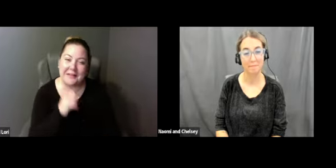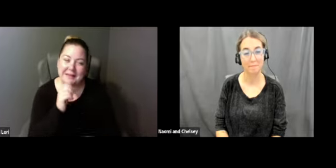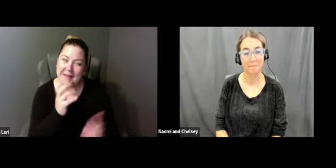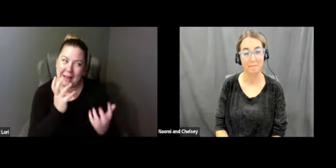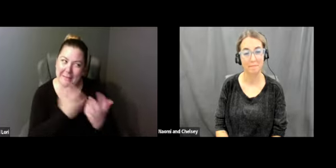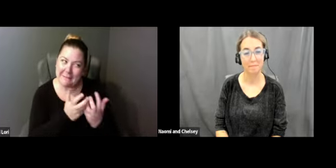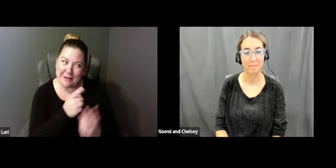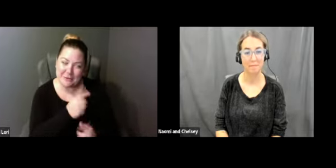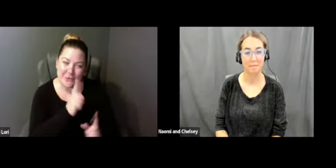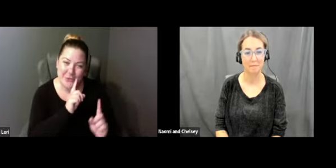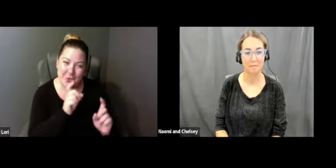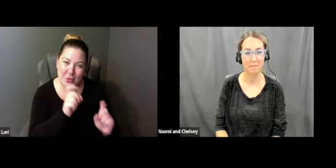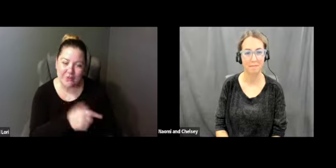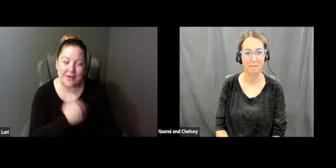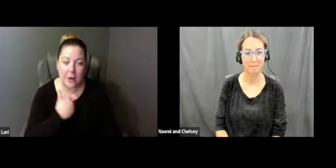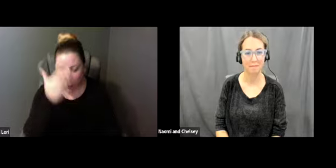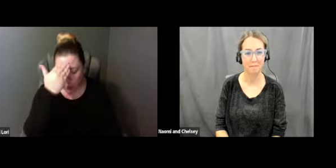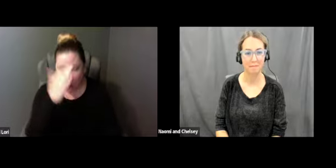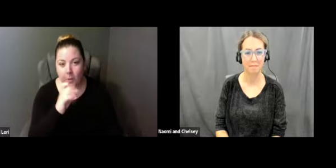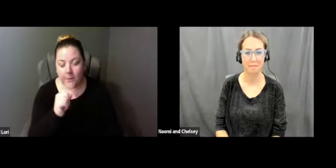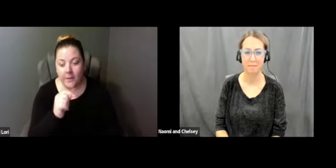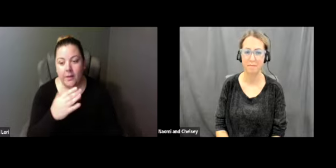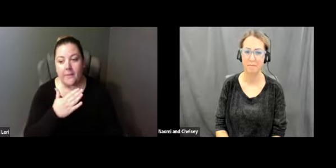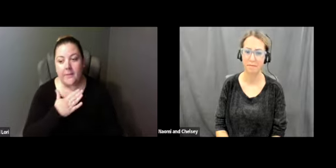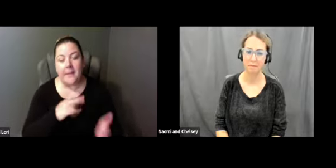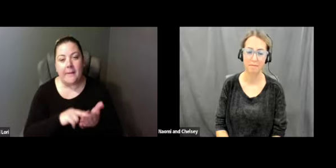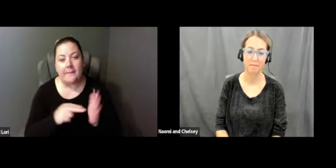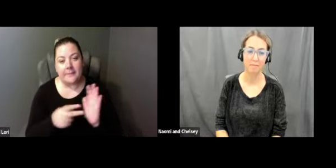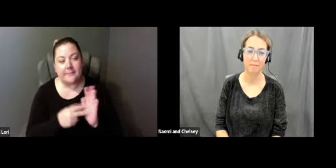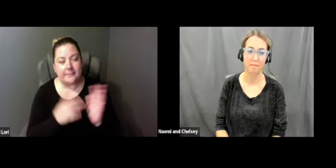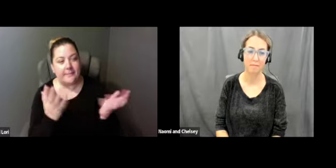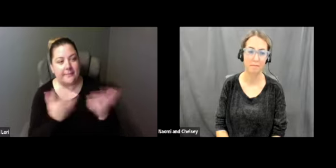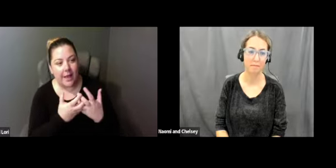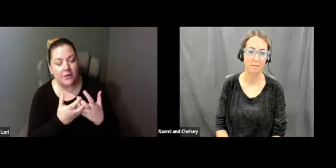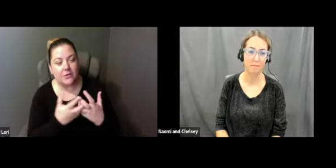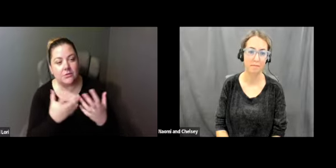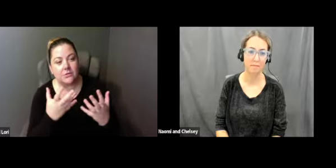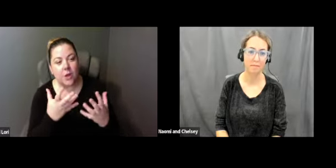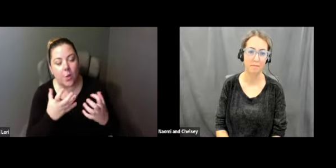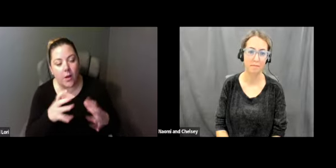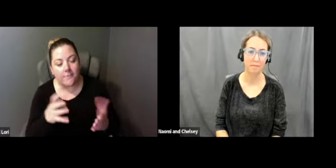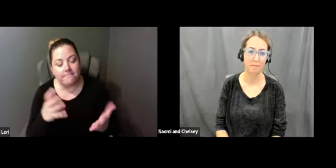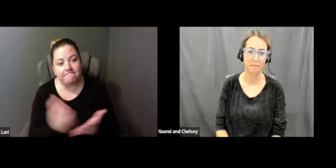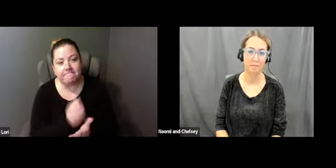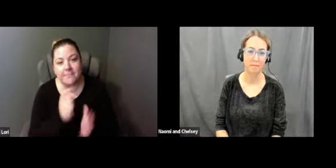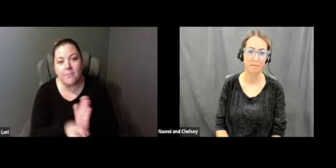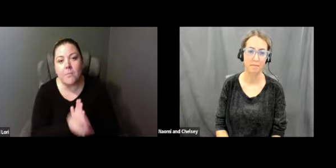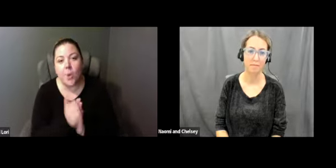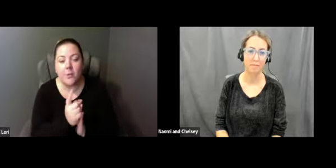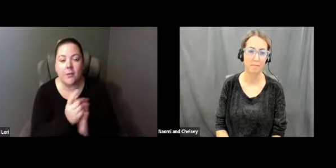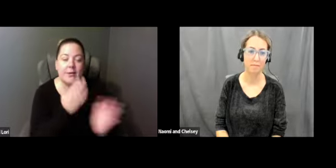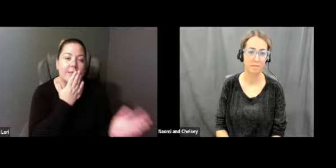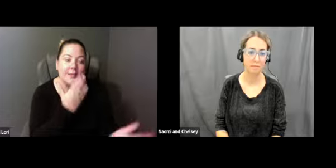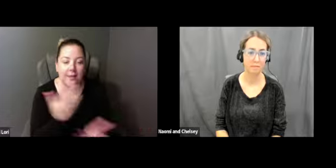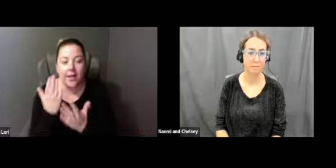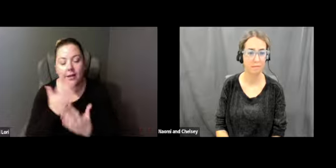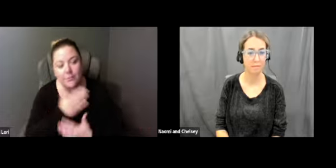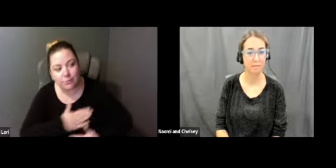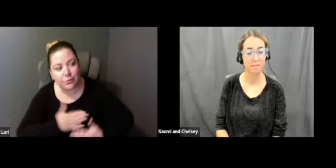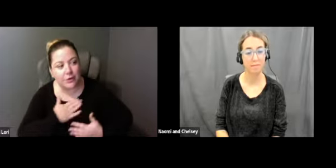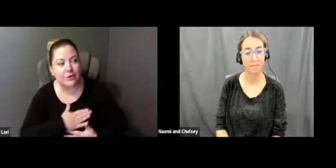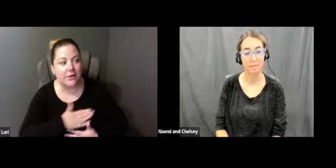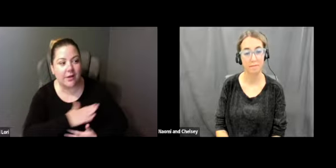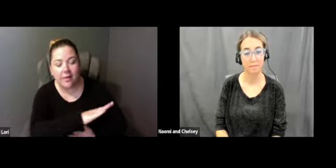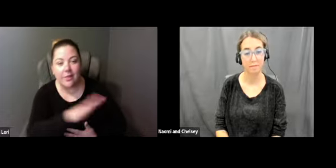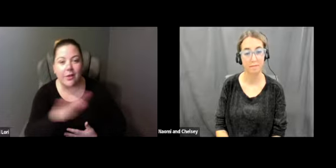my English, I definitely, in my intentions, just want to share my gratitude for that and appreciation for that. And